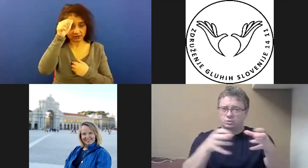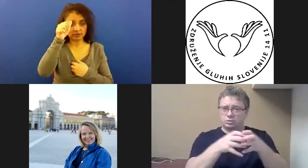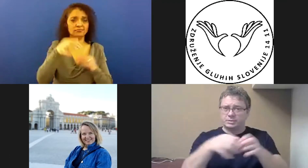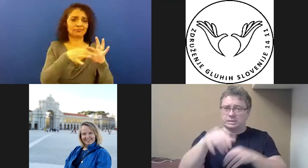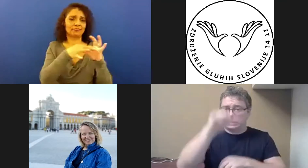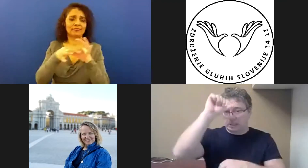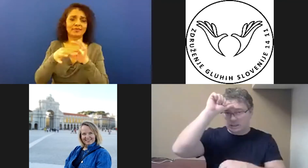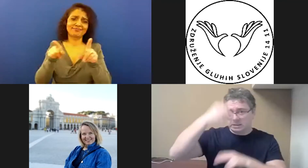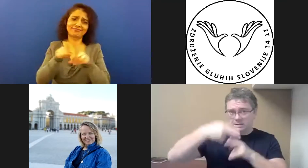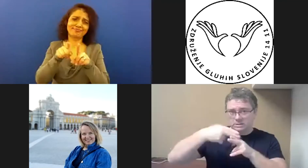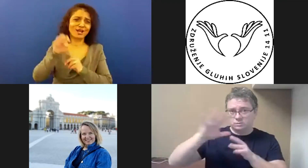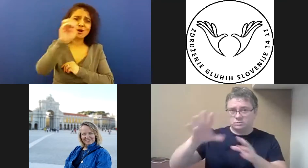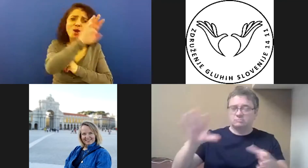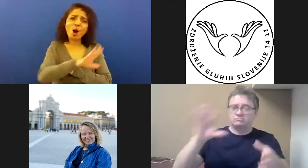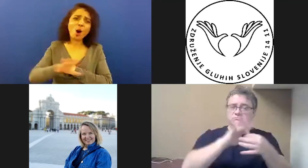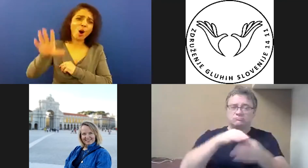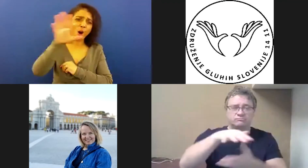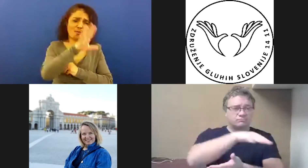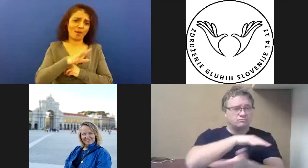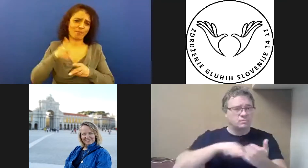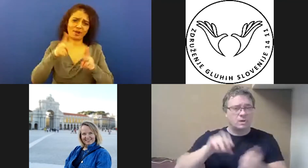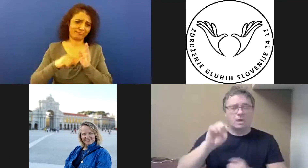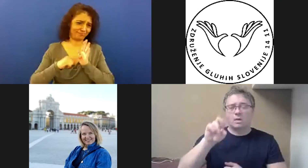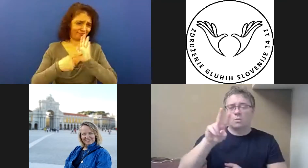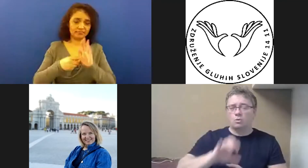of Roma and or Sinti who lived in India.